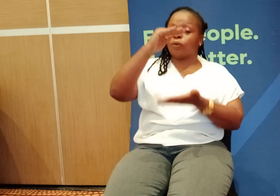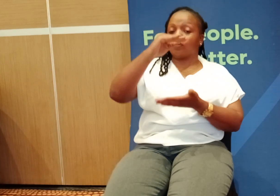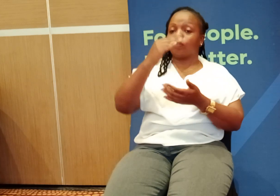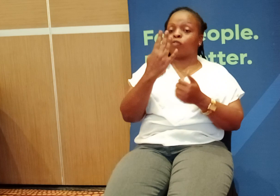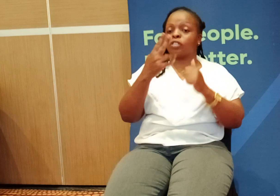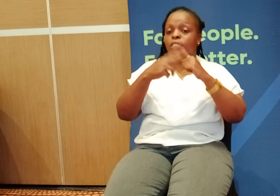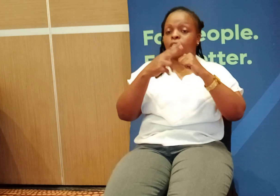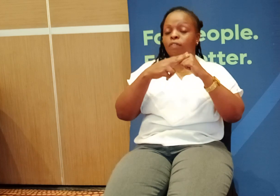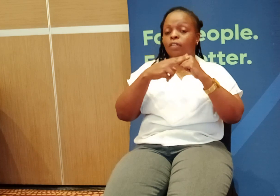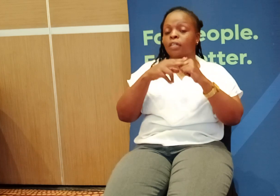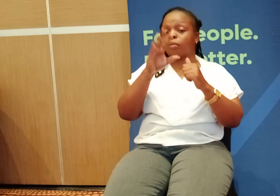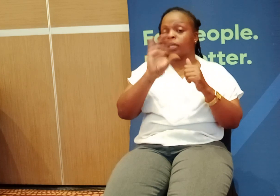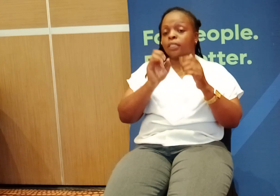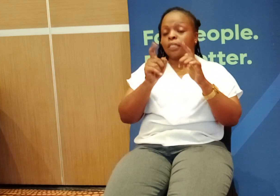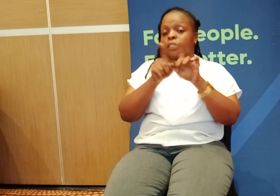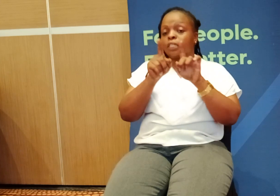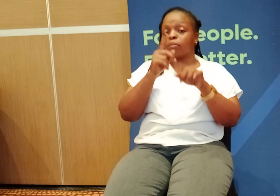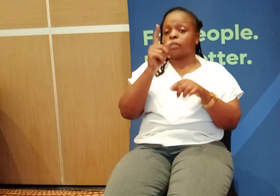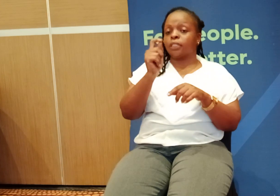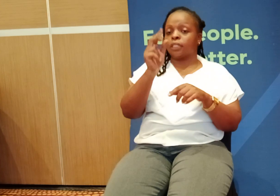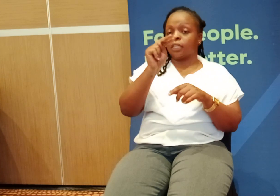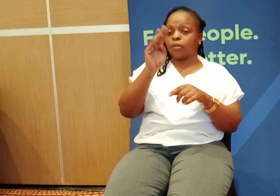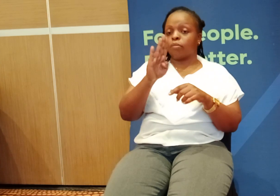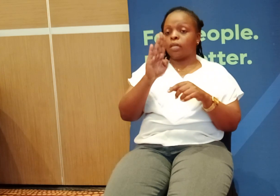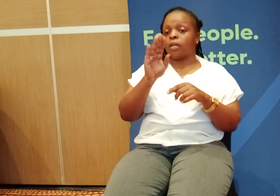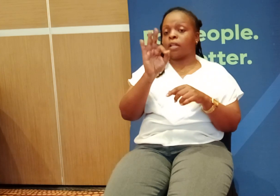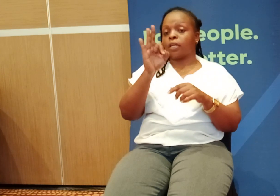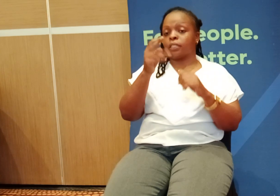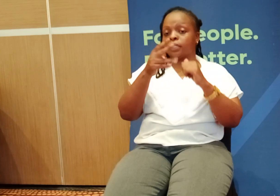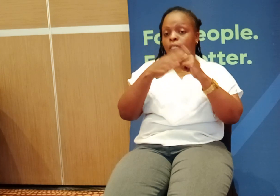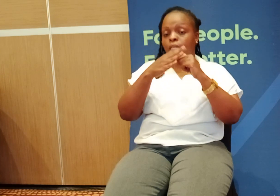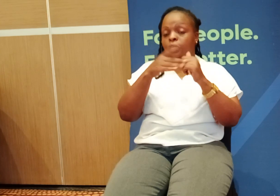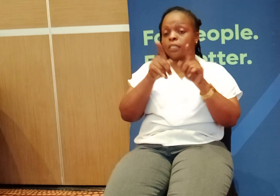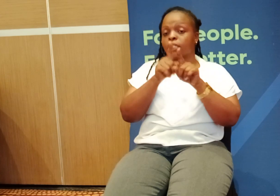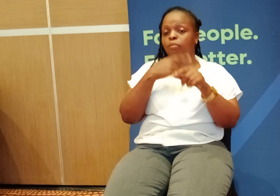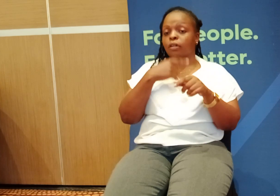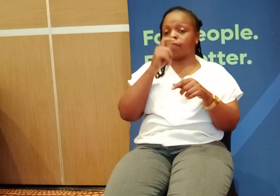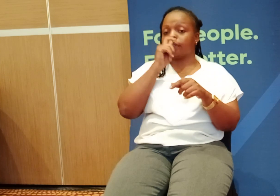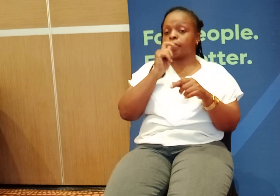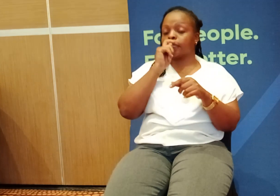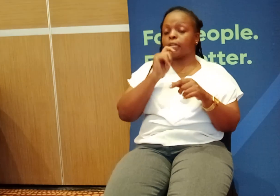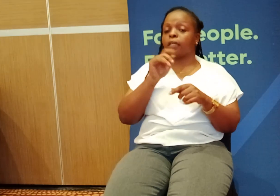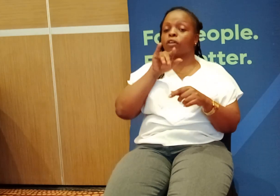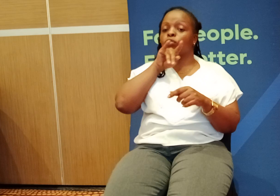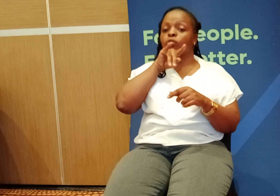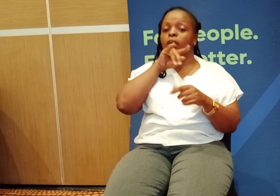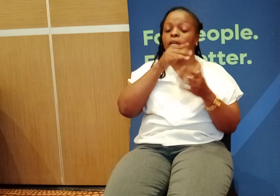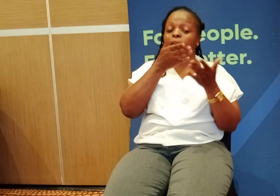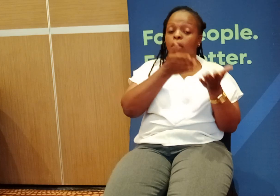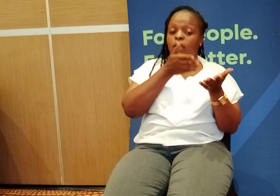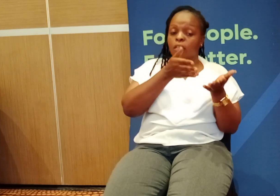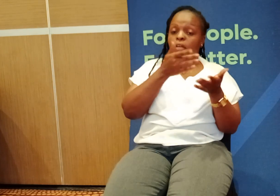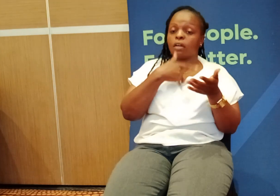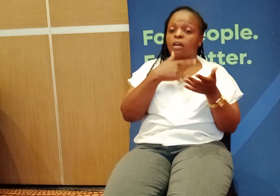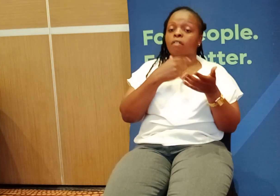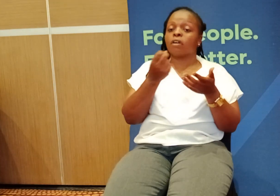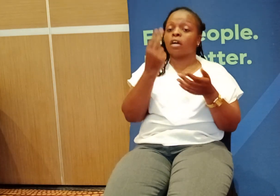have TMB at 39. We've got Tanzania and Uganda down there, upwards of 50%.